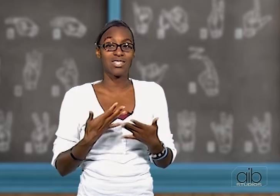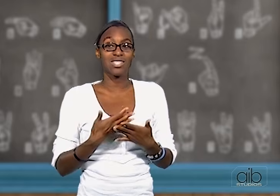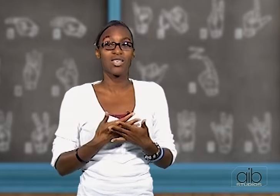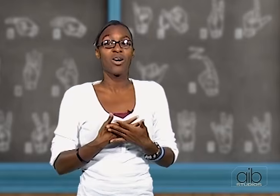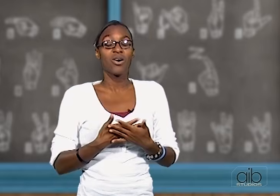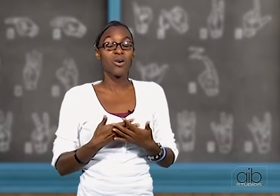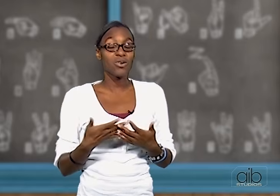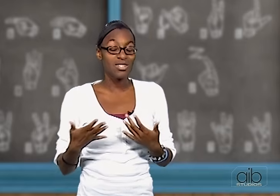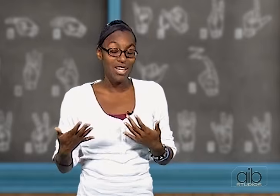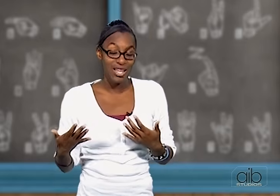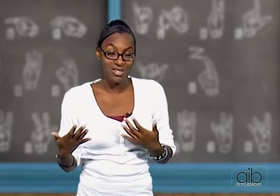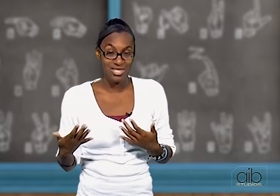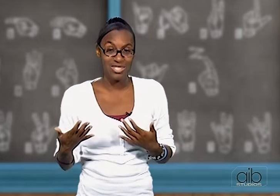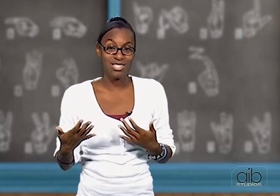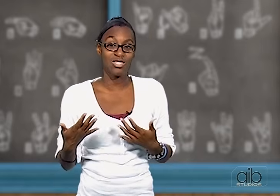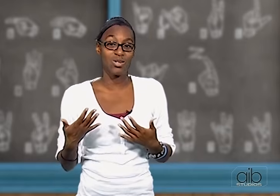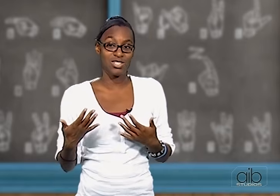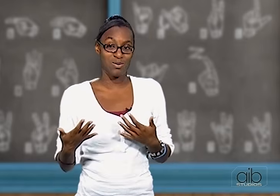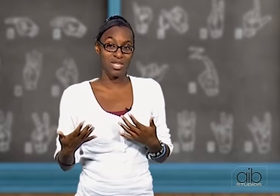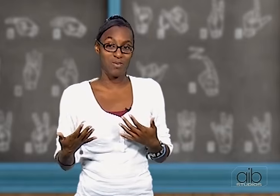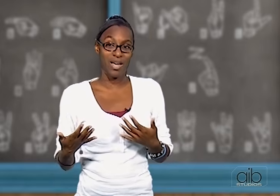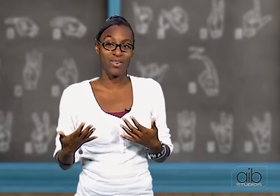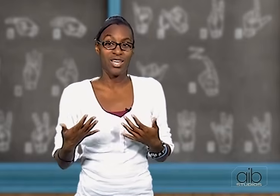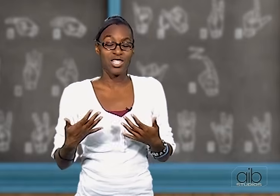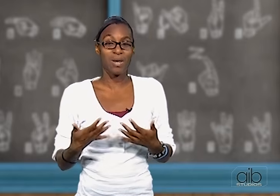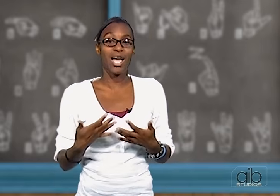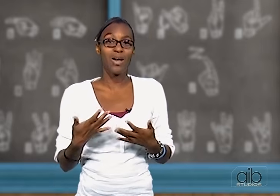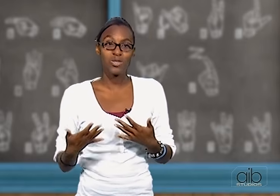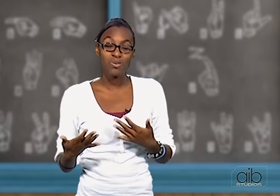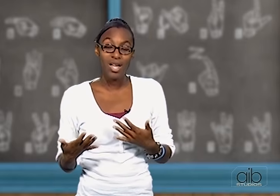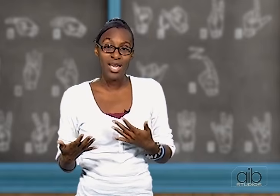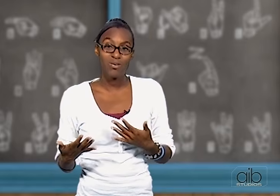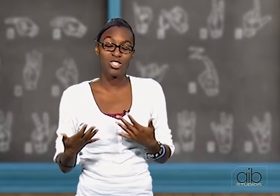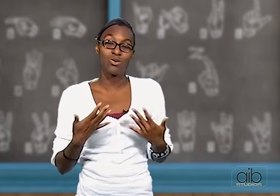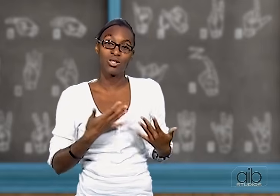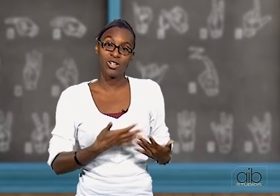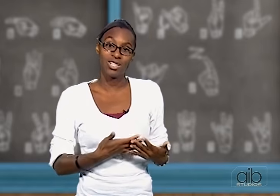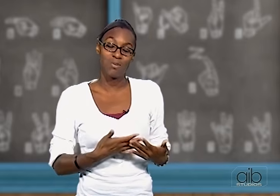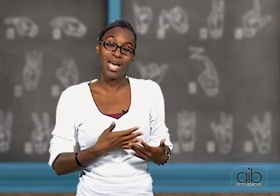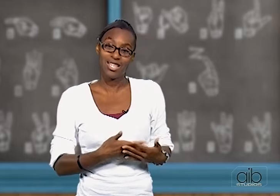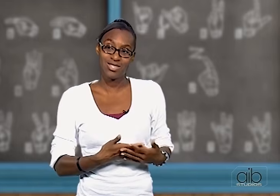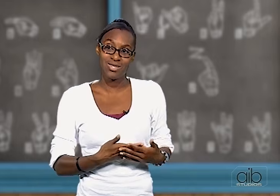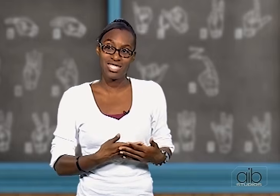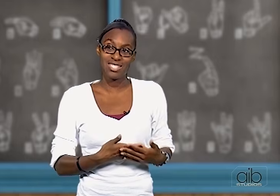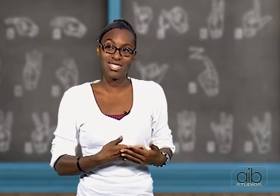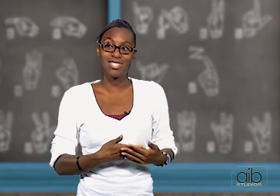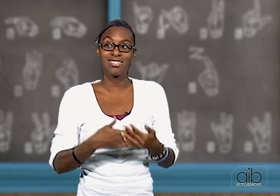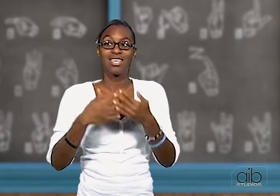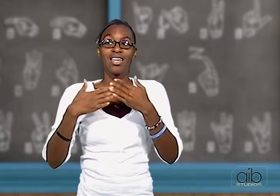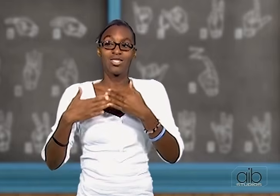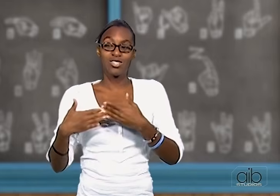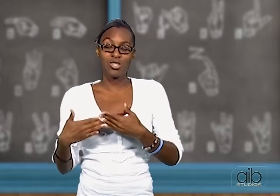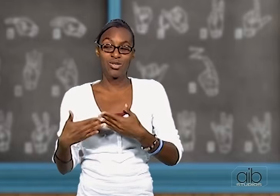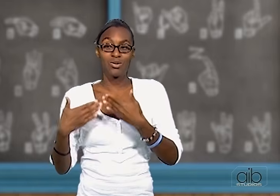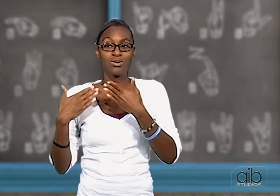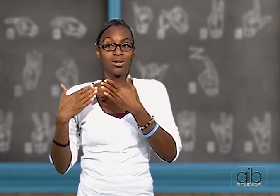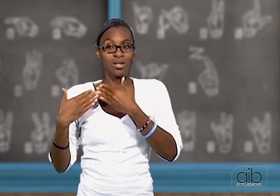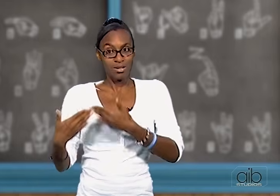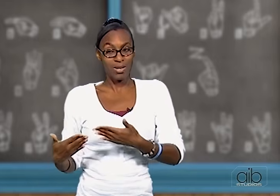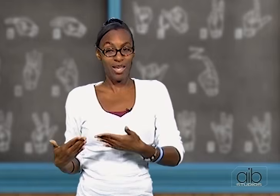this whole entire season is going to be about. It's about how to apply what you learned in the past 2 seasons to